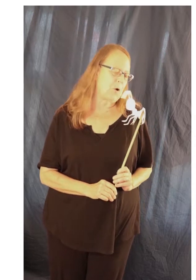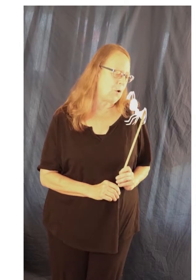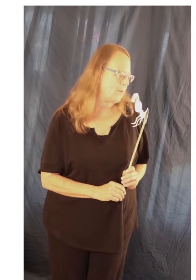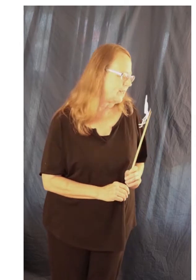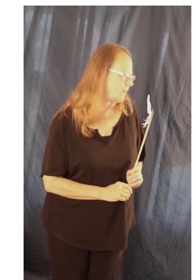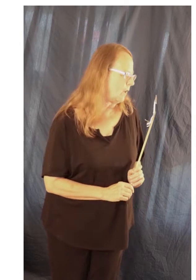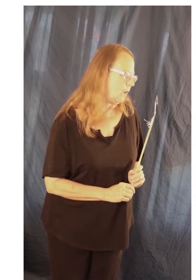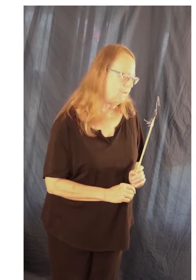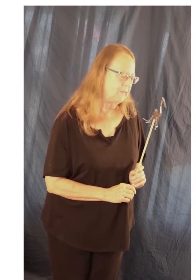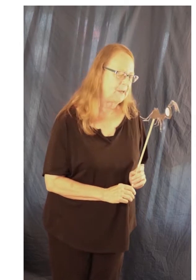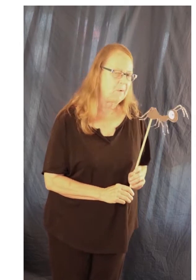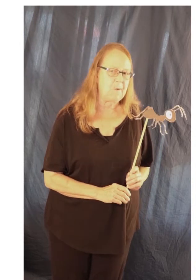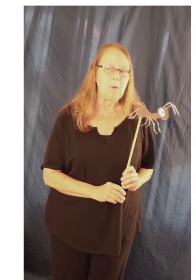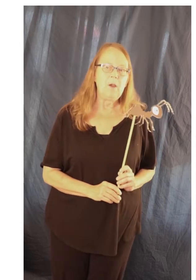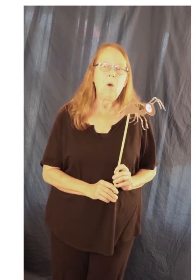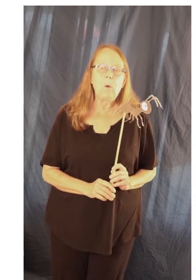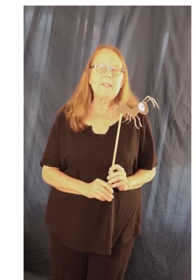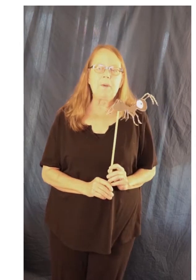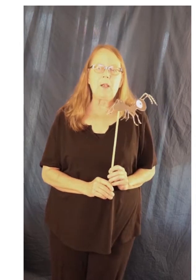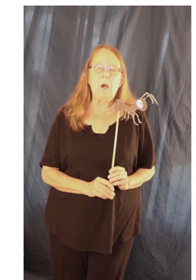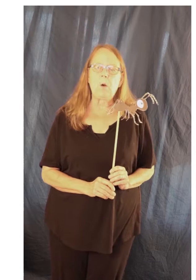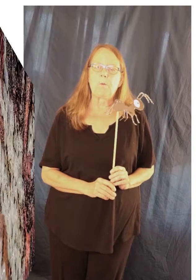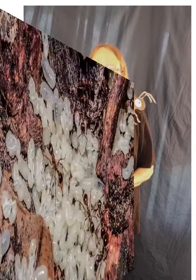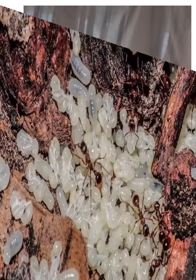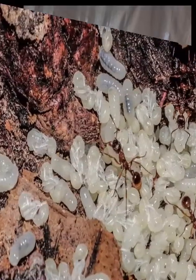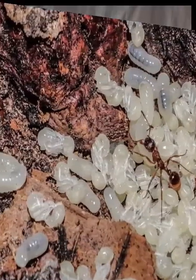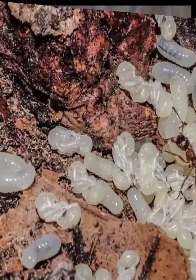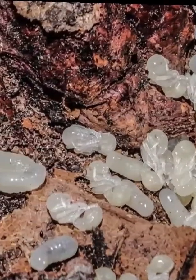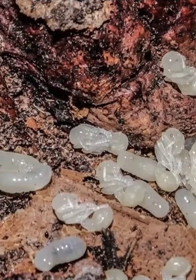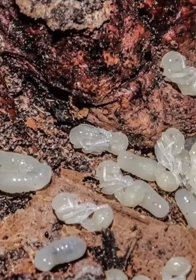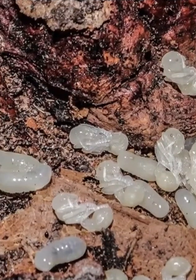That's your home. It's a lovely home. What's below?